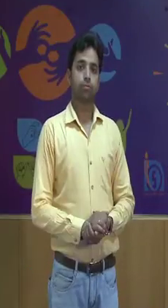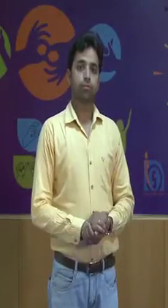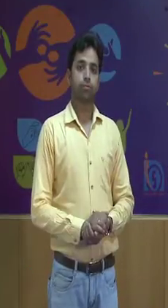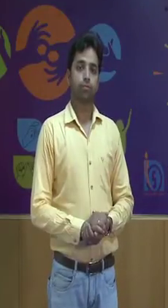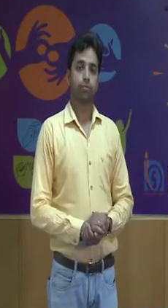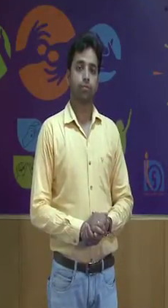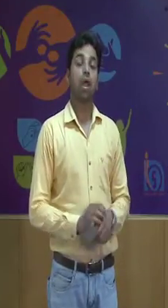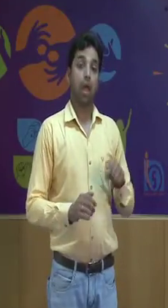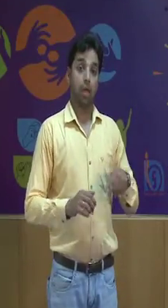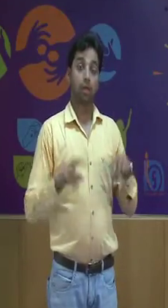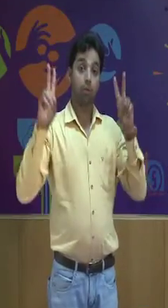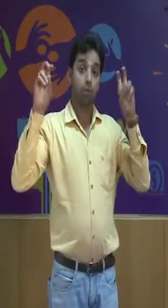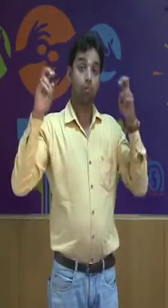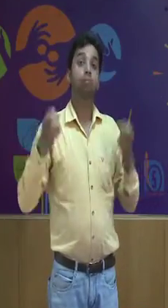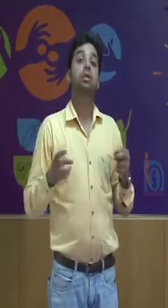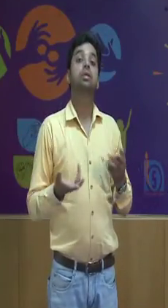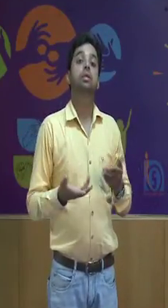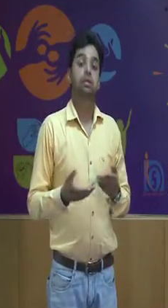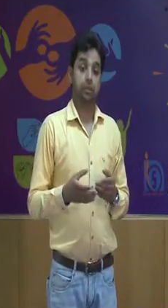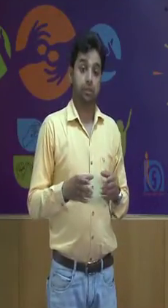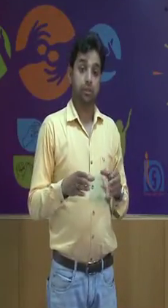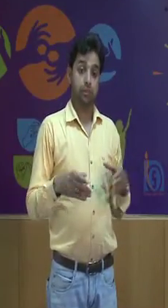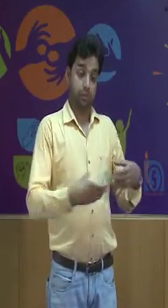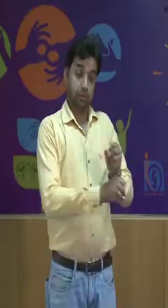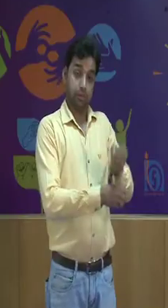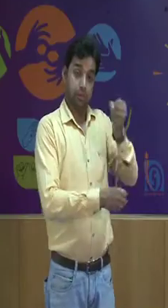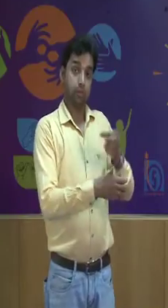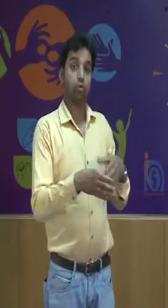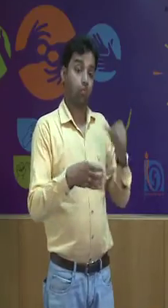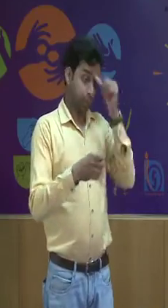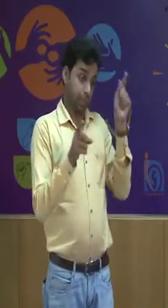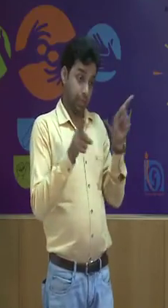Our topic is structure of Indian society.